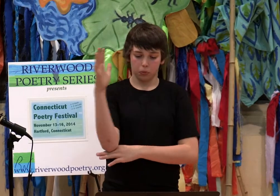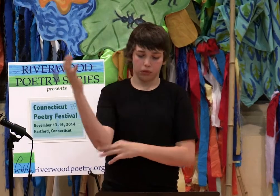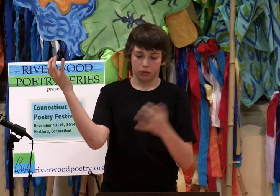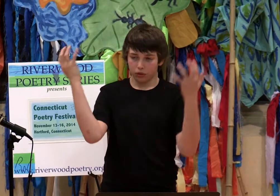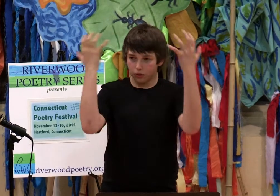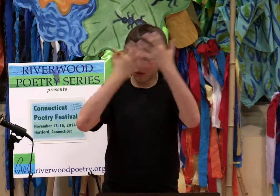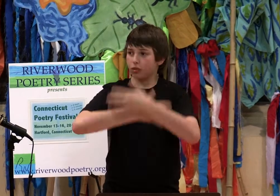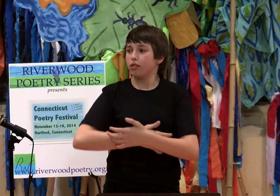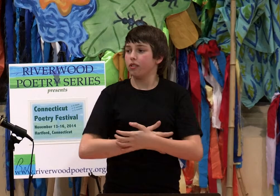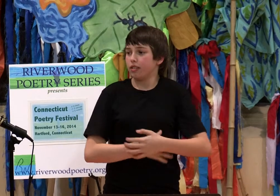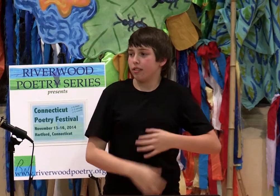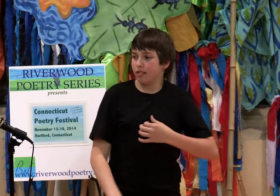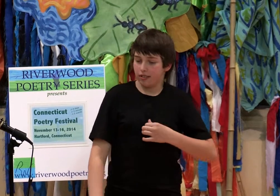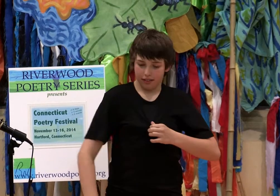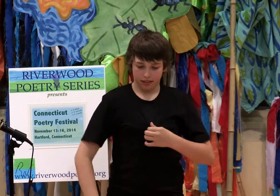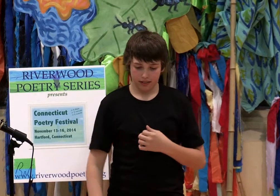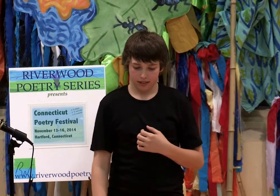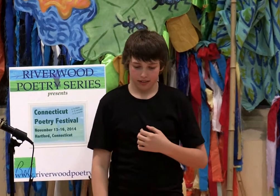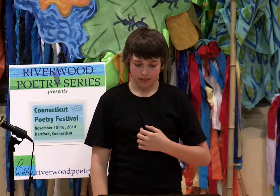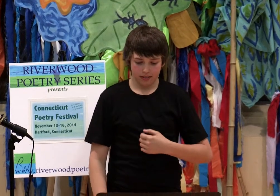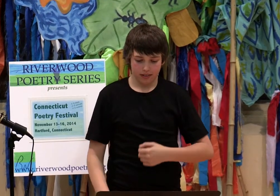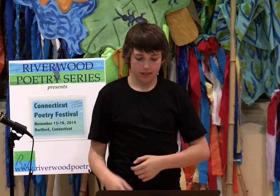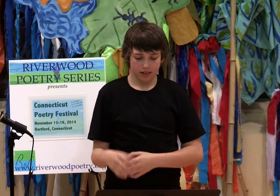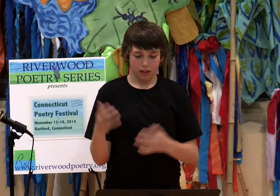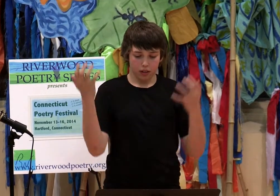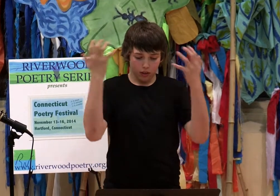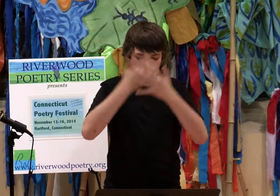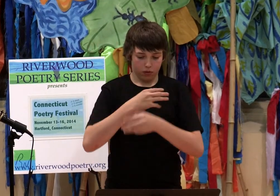Title, Woods of Darkness.